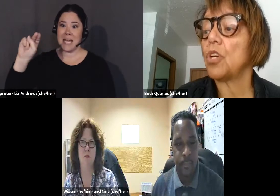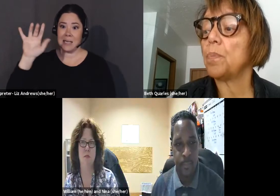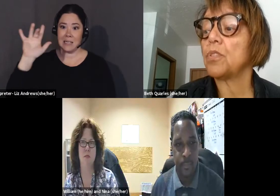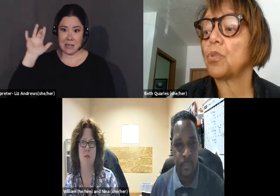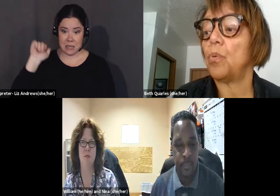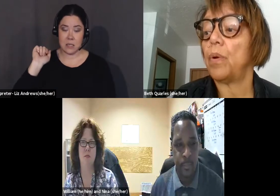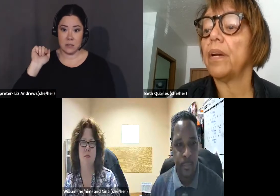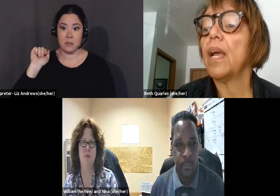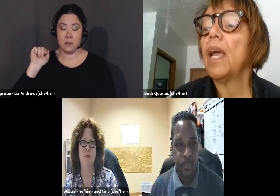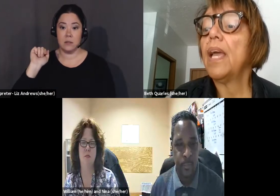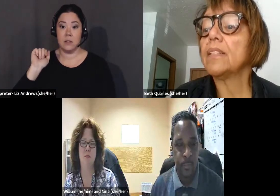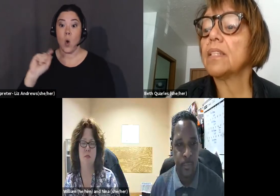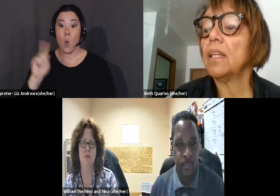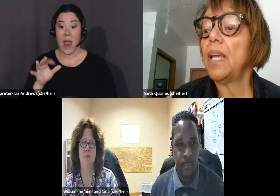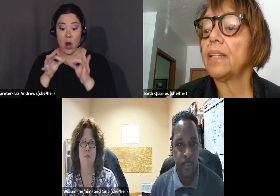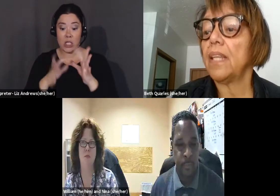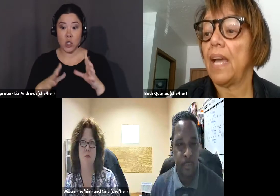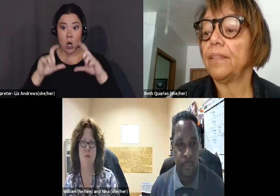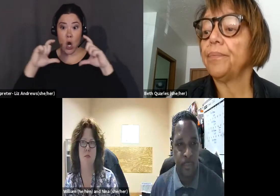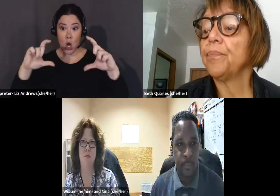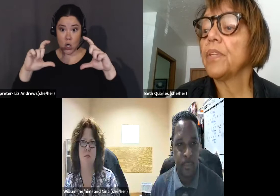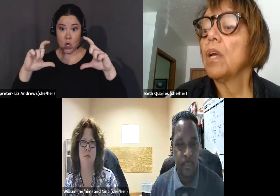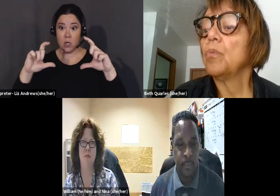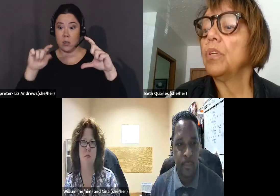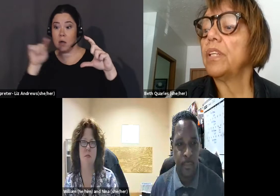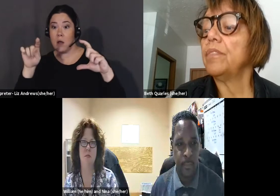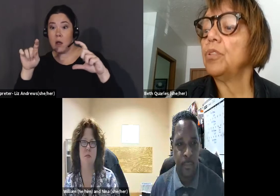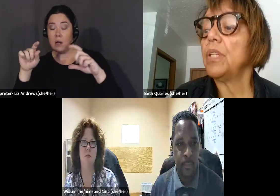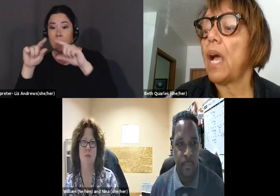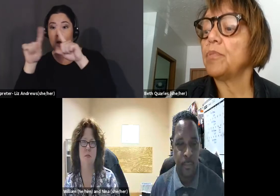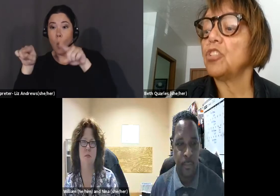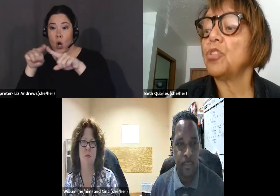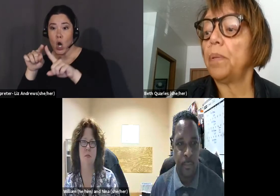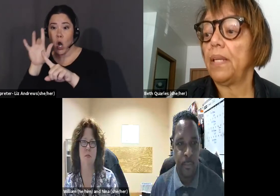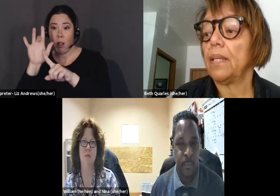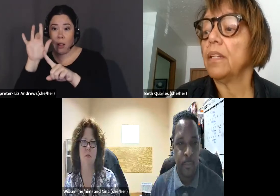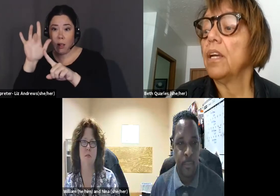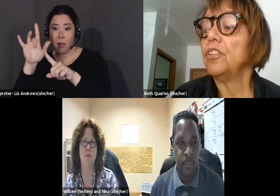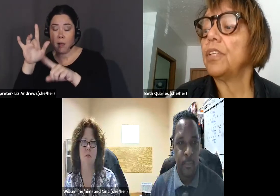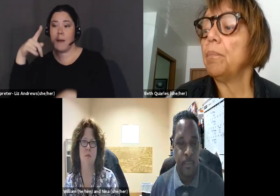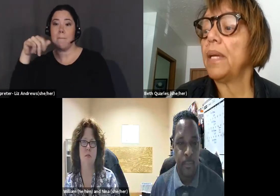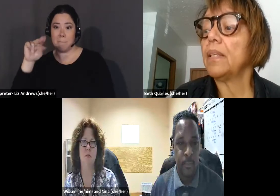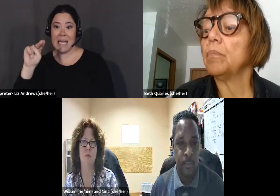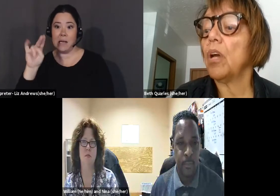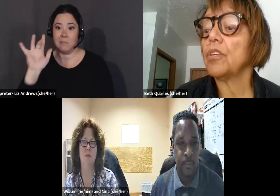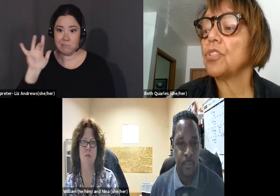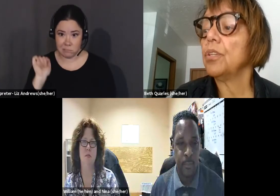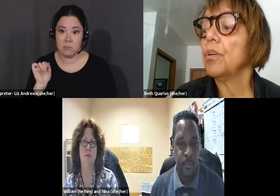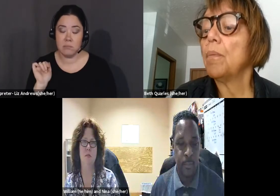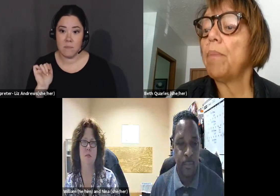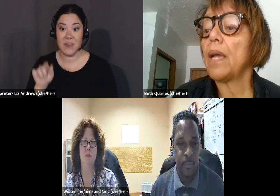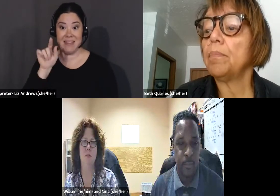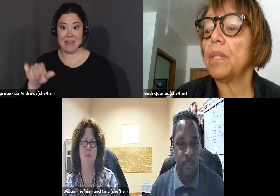the interpreter square and select that. Will give you the option to pin. You can make them